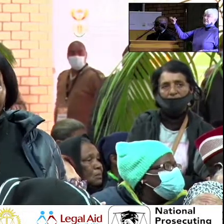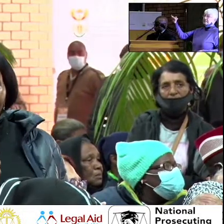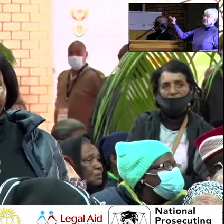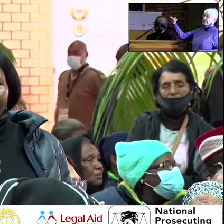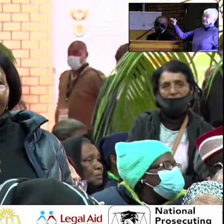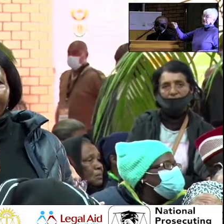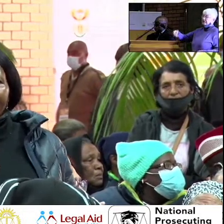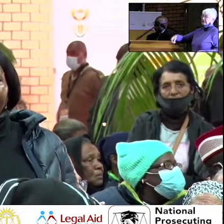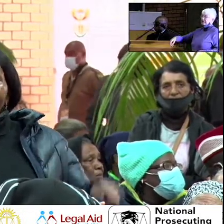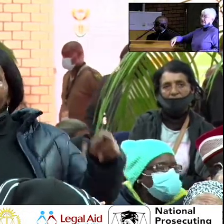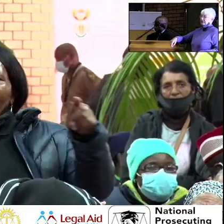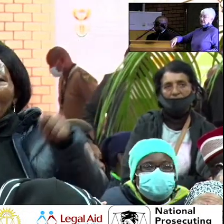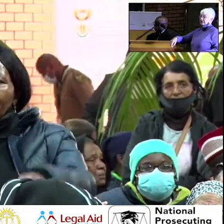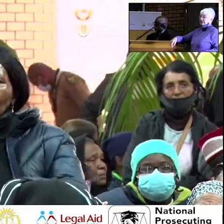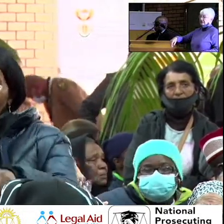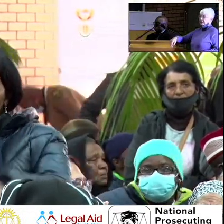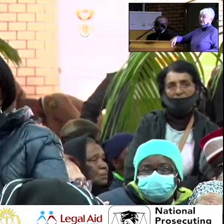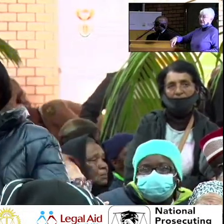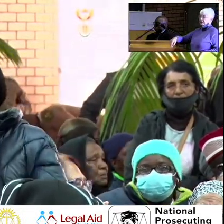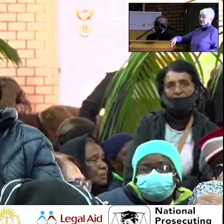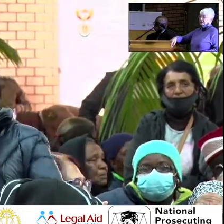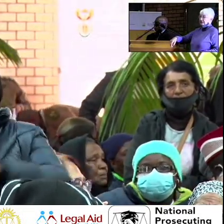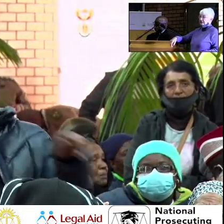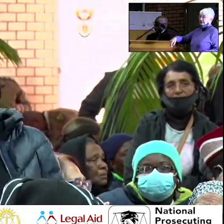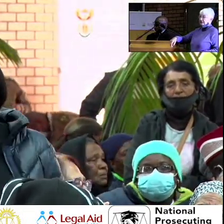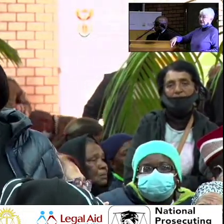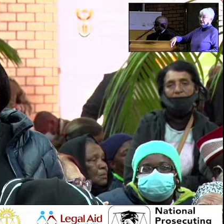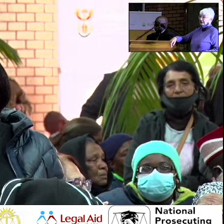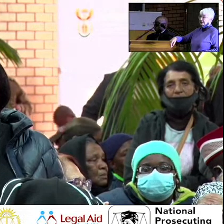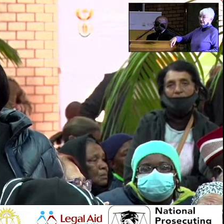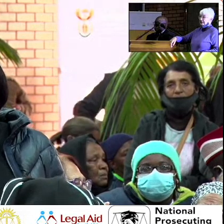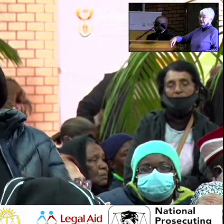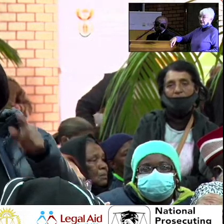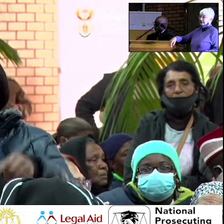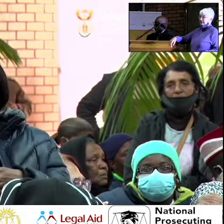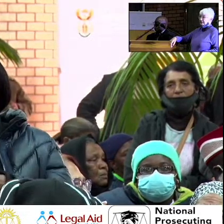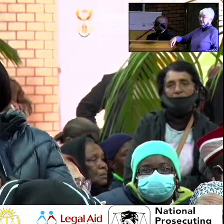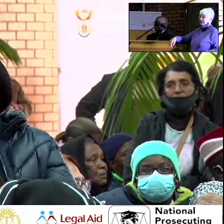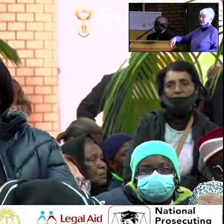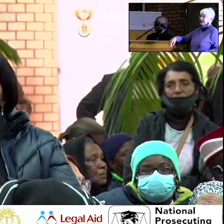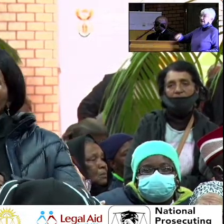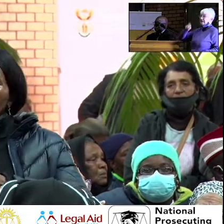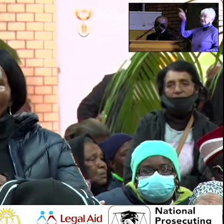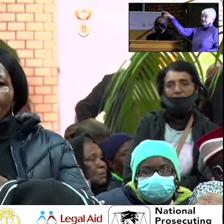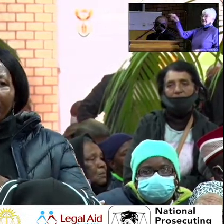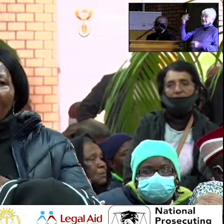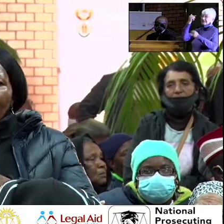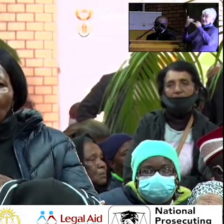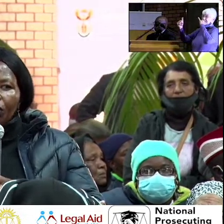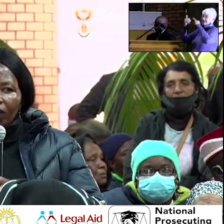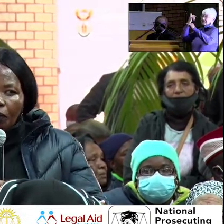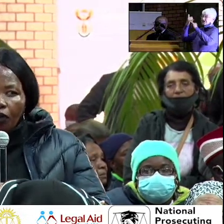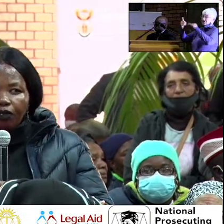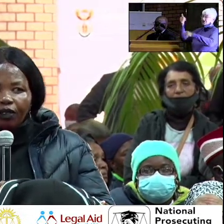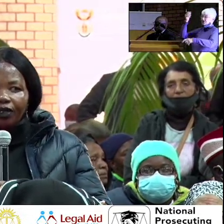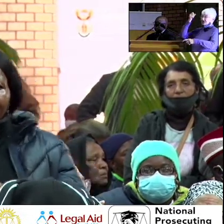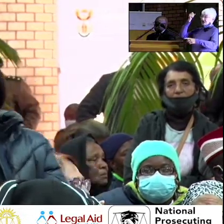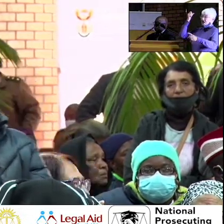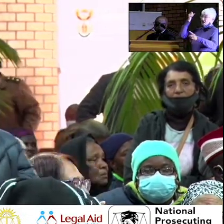rooms. He came to tell this one, no one is in the house. Then this one said, remove whatever you want to